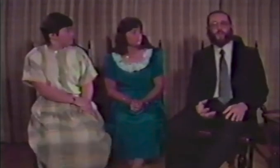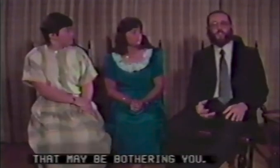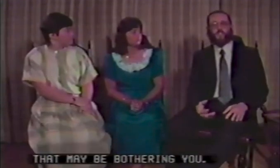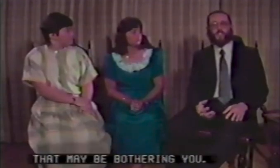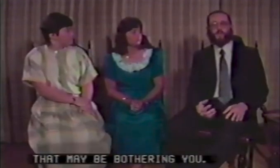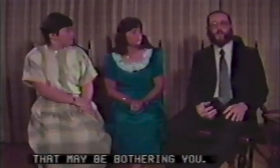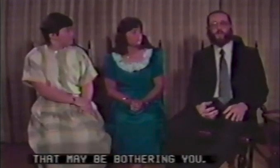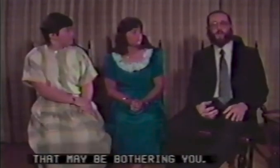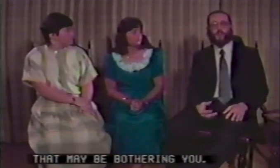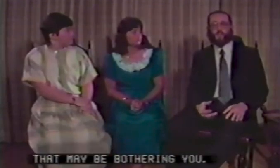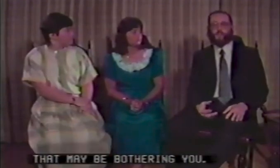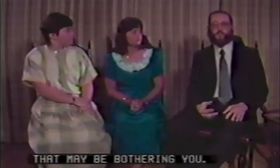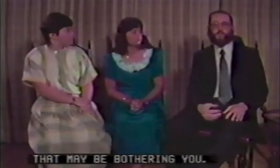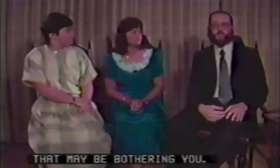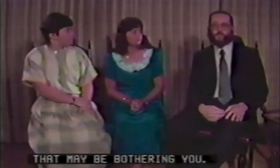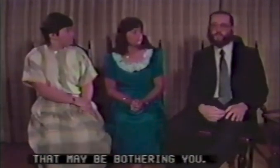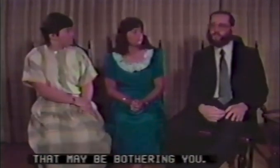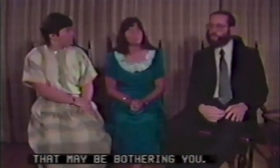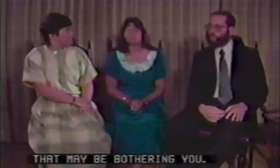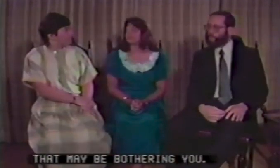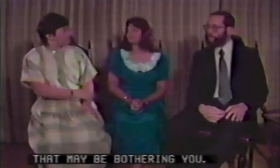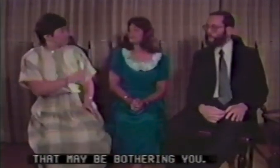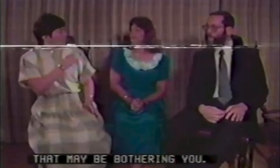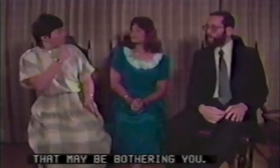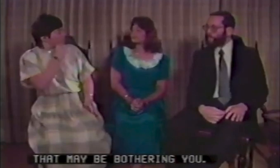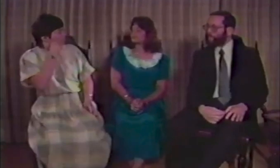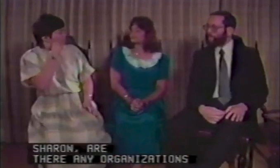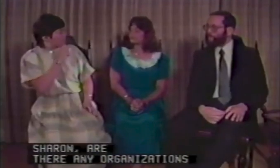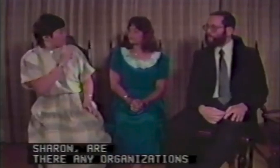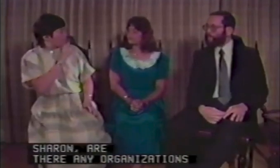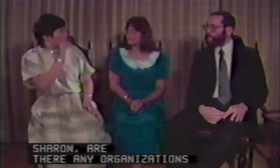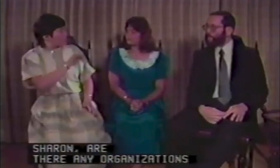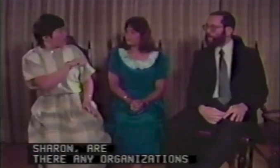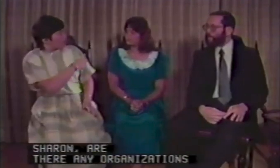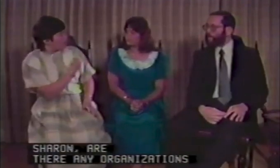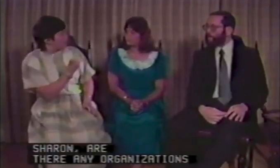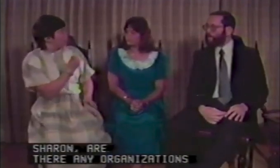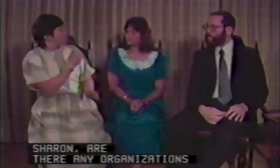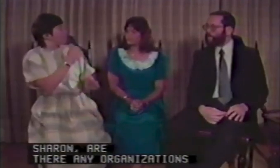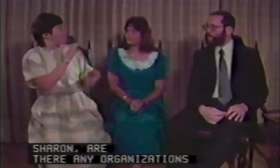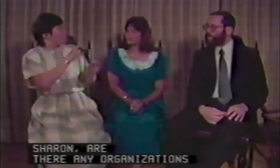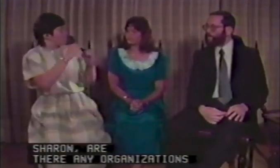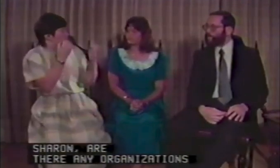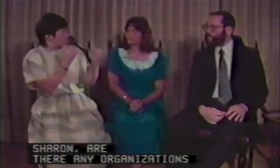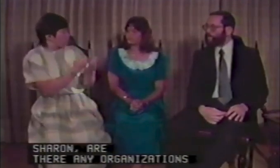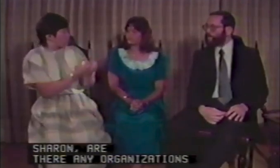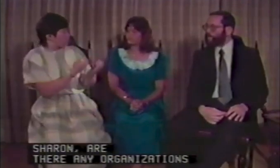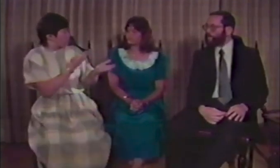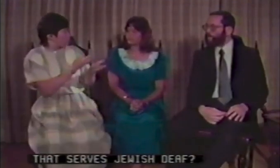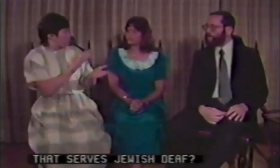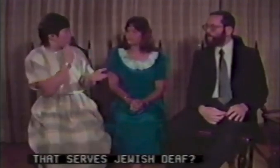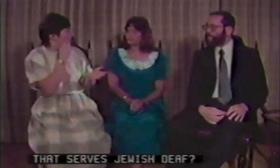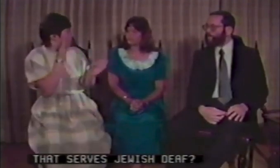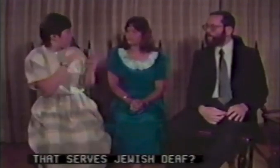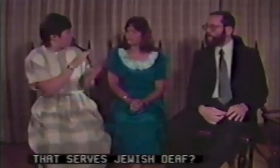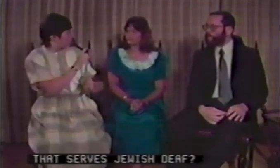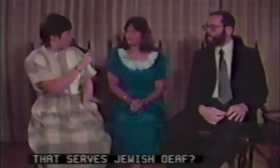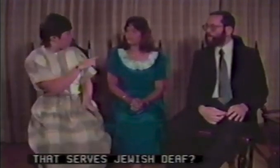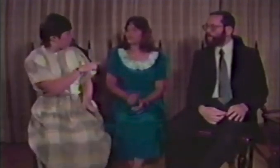Sharon, are there any organizations that serve the Jewish deaf? Yes, there are. Again, we want to